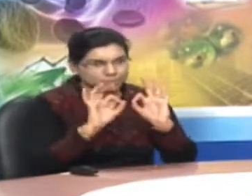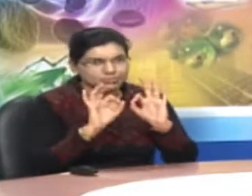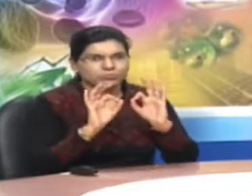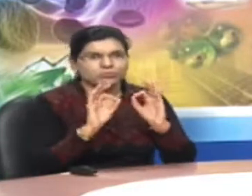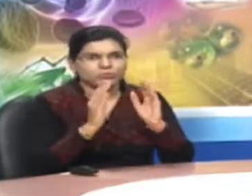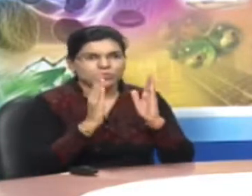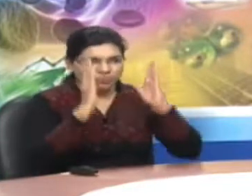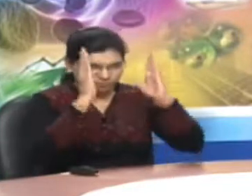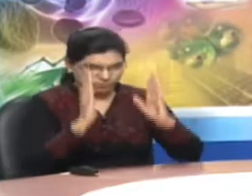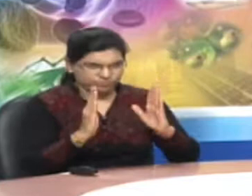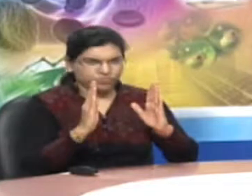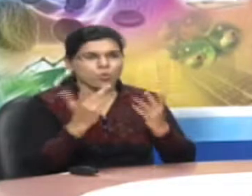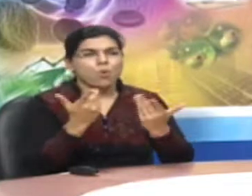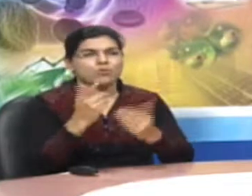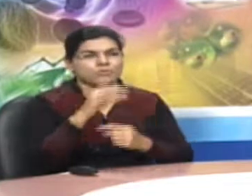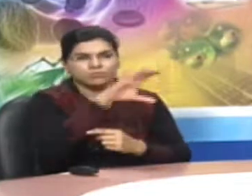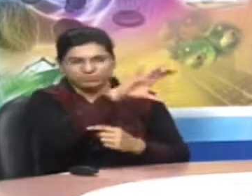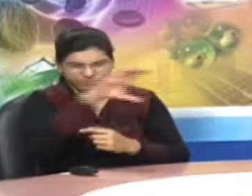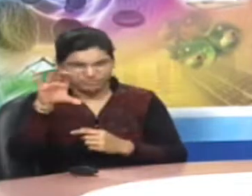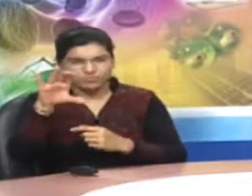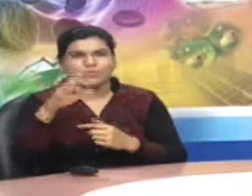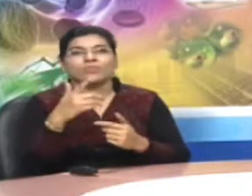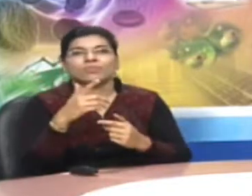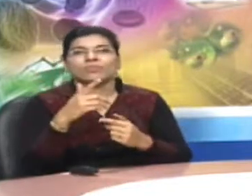and you can preview all of it and